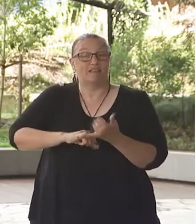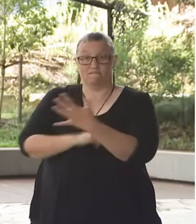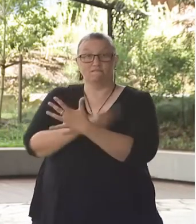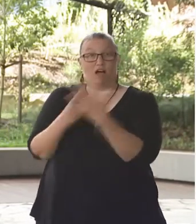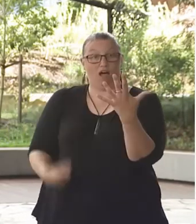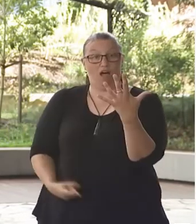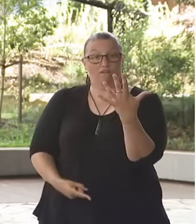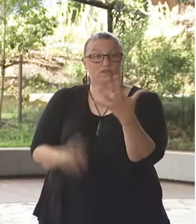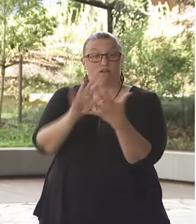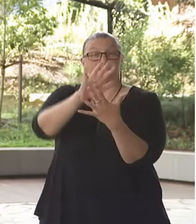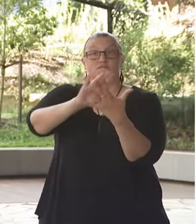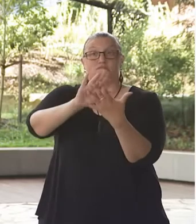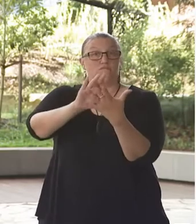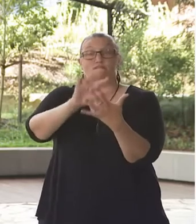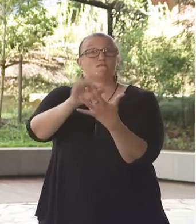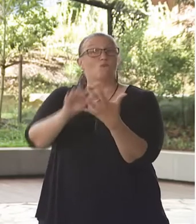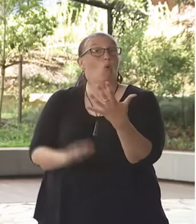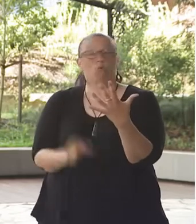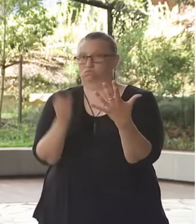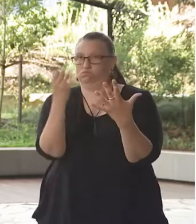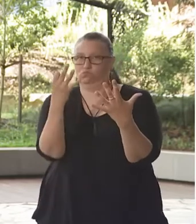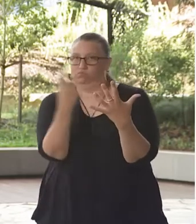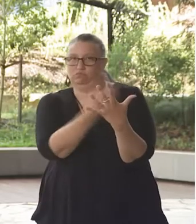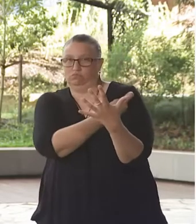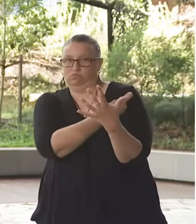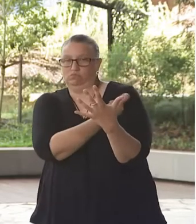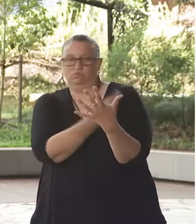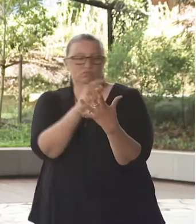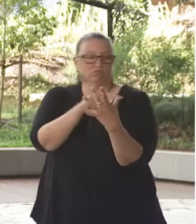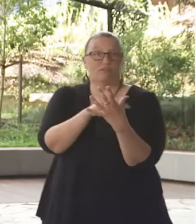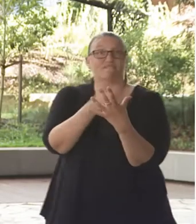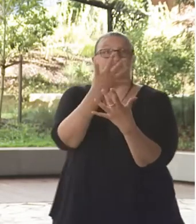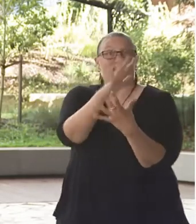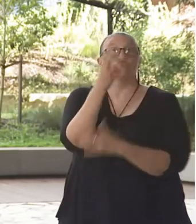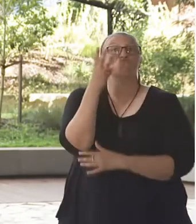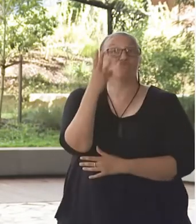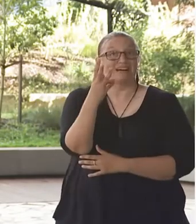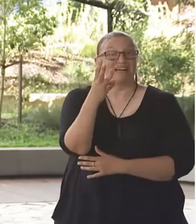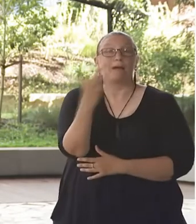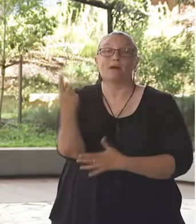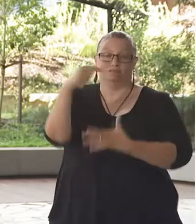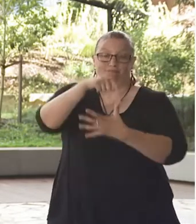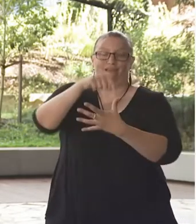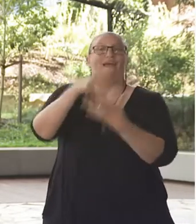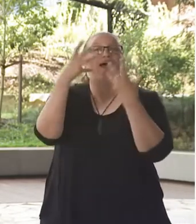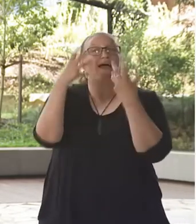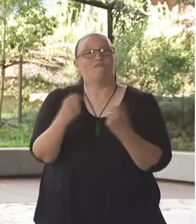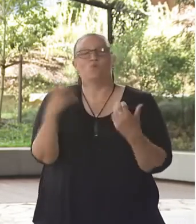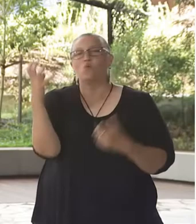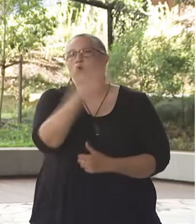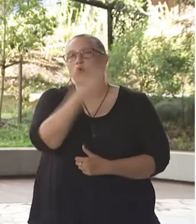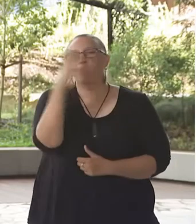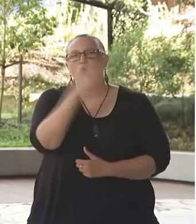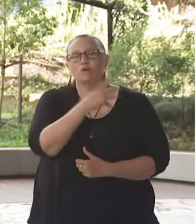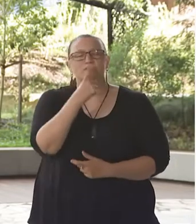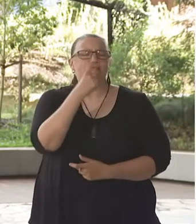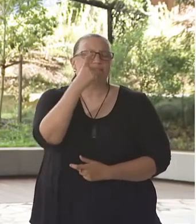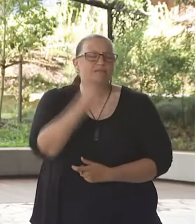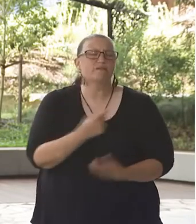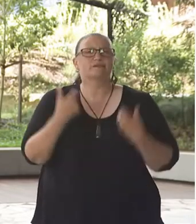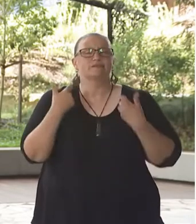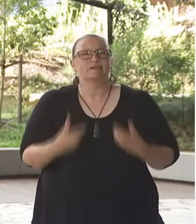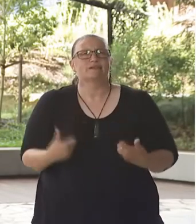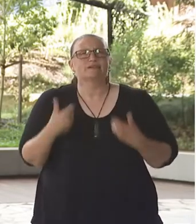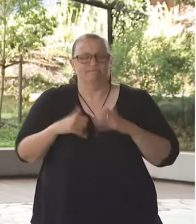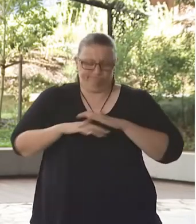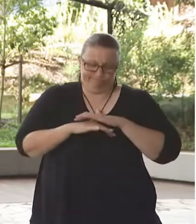vaccinated, and the 1 vaccinated individual had had 3 doses, but again had very significant underlying